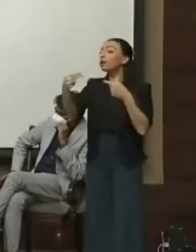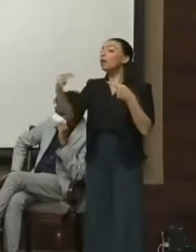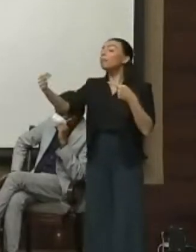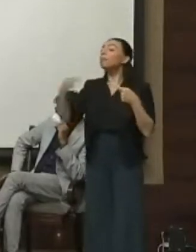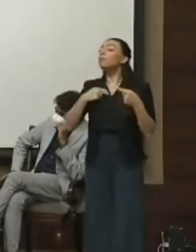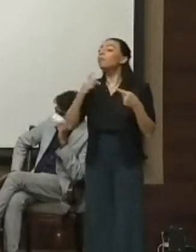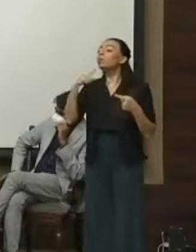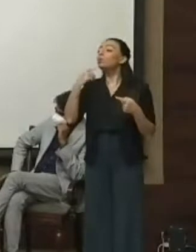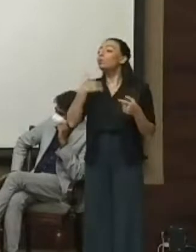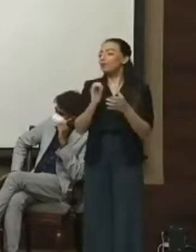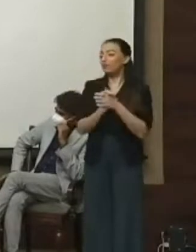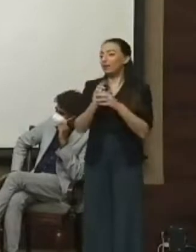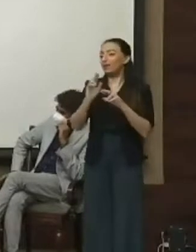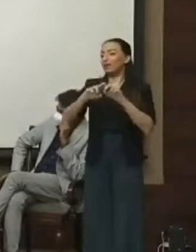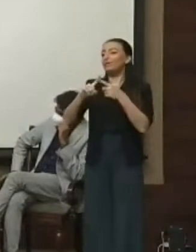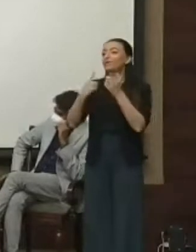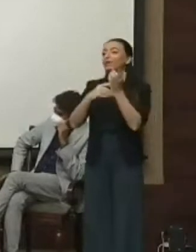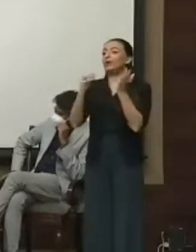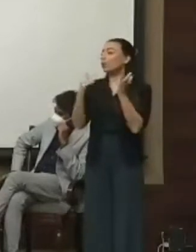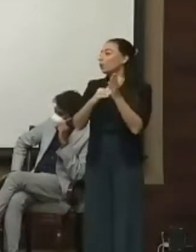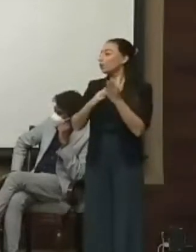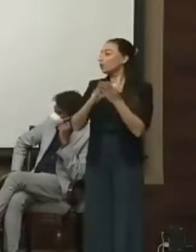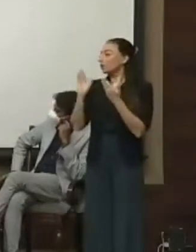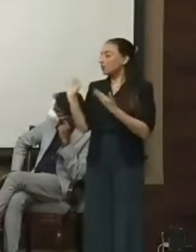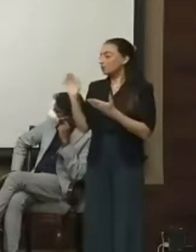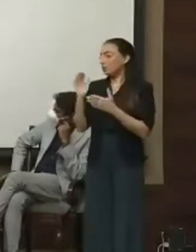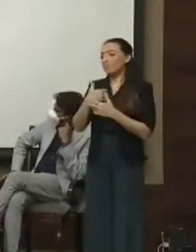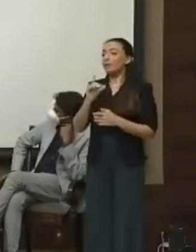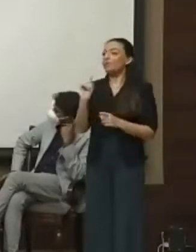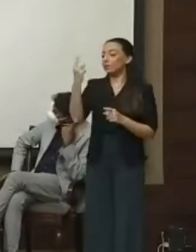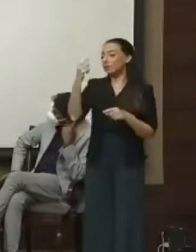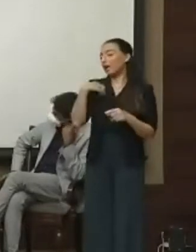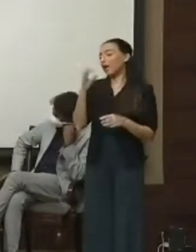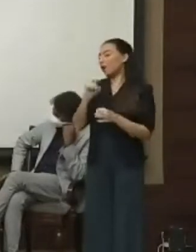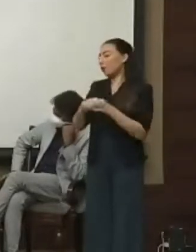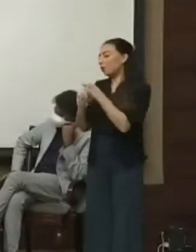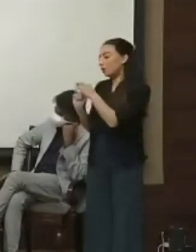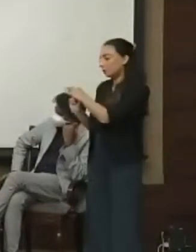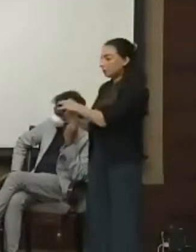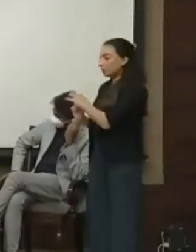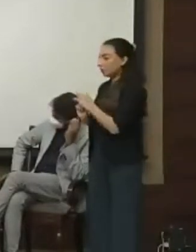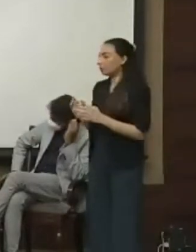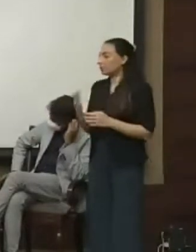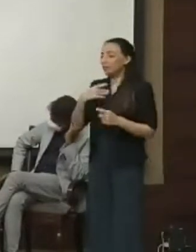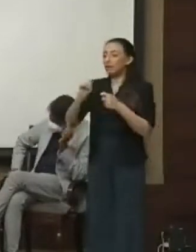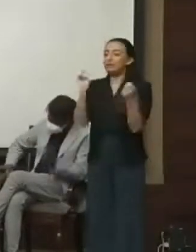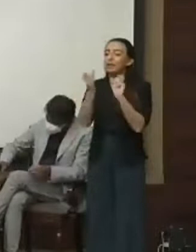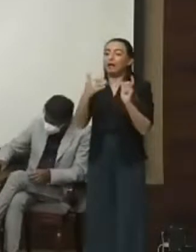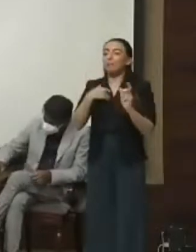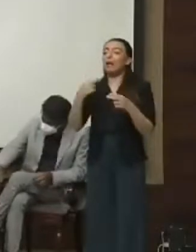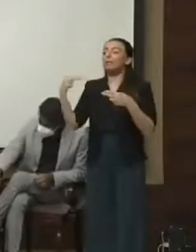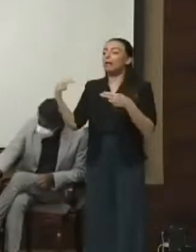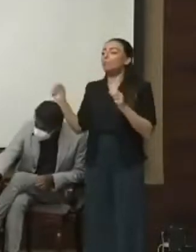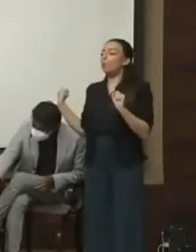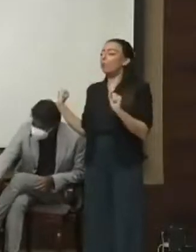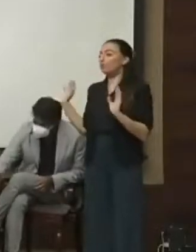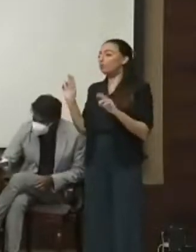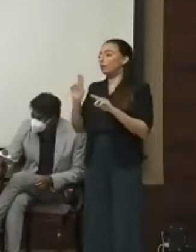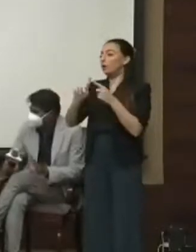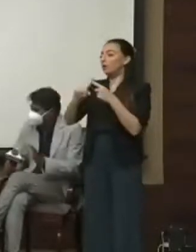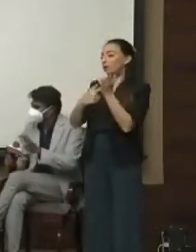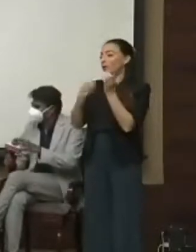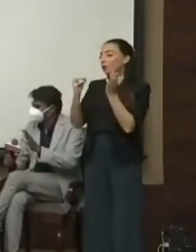was my good friend Firoz. So I'm going to stick to that order rather than change the order. Is that okay with the